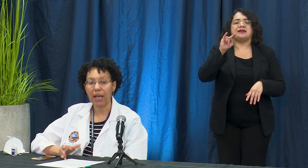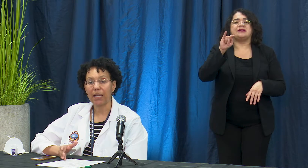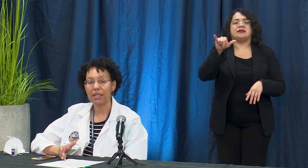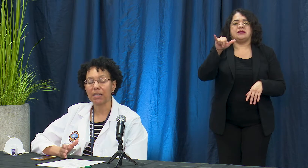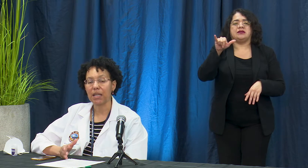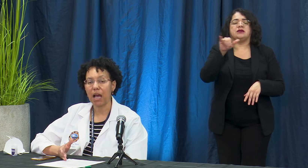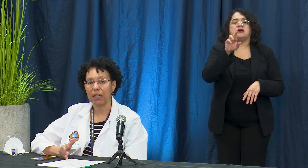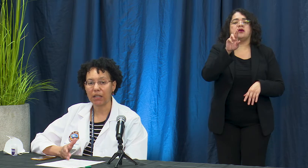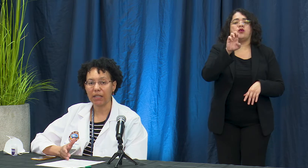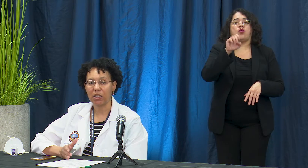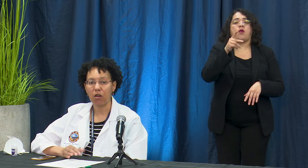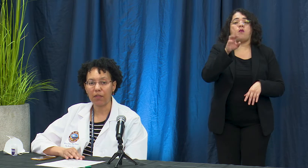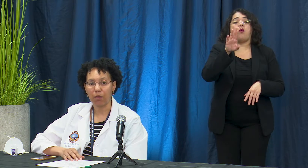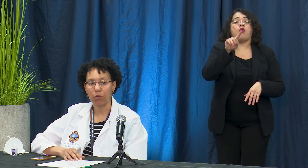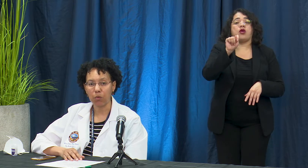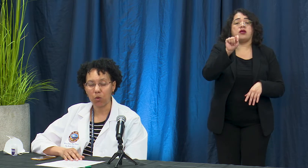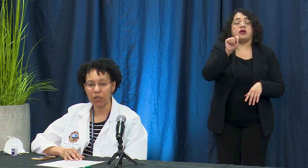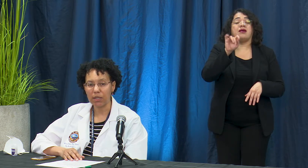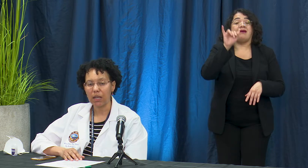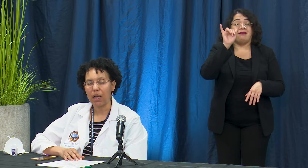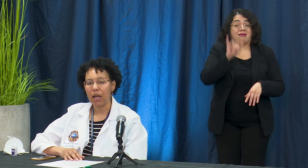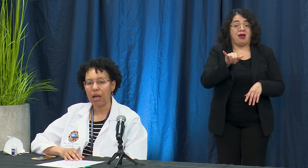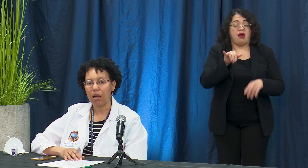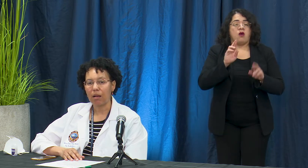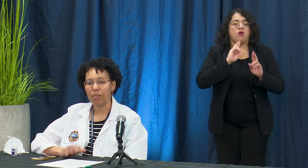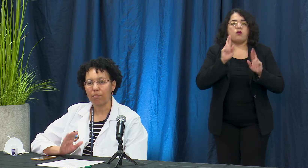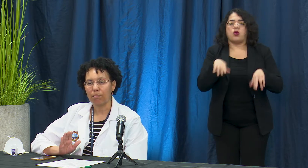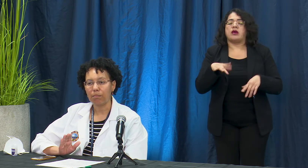LGBTQ status is not collected on that report.